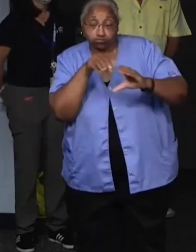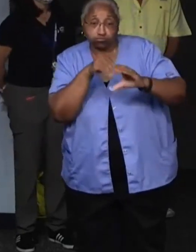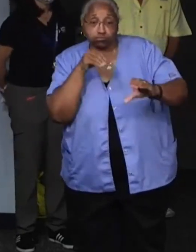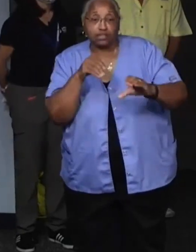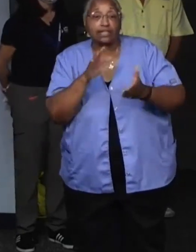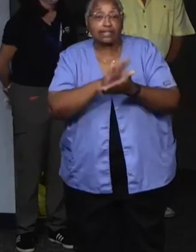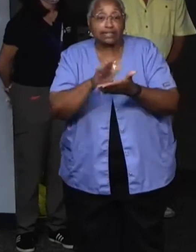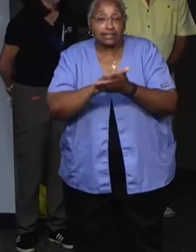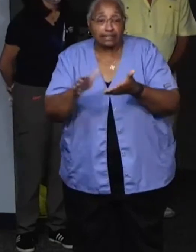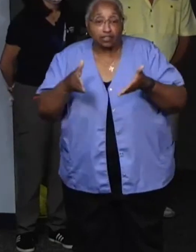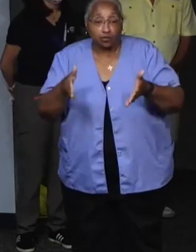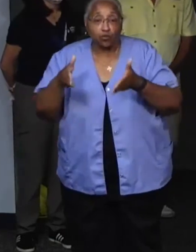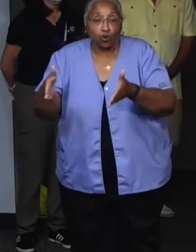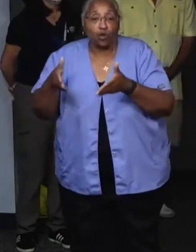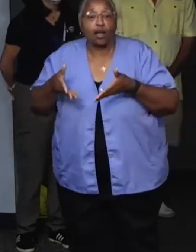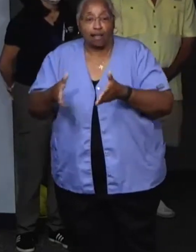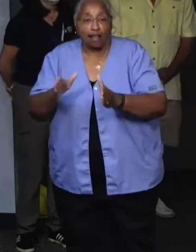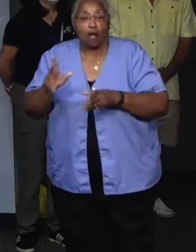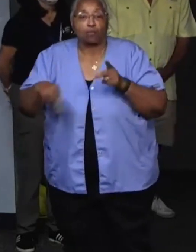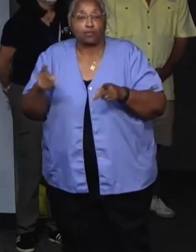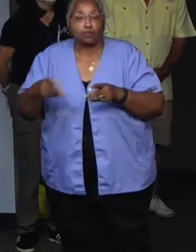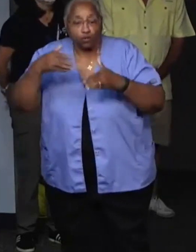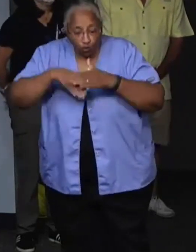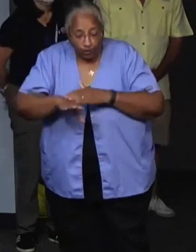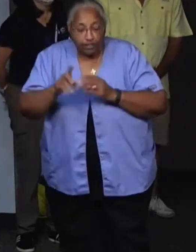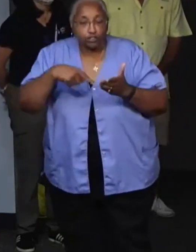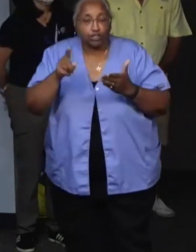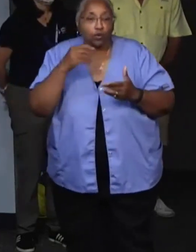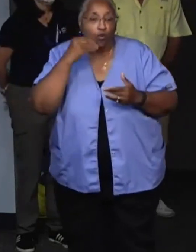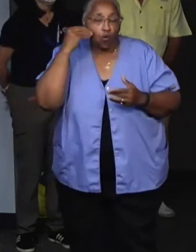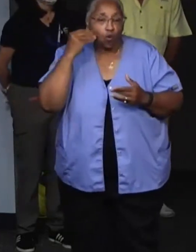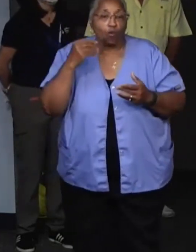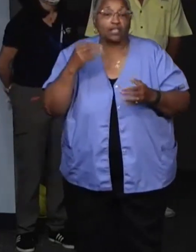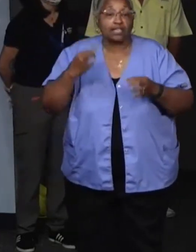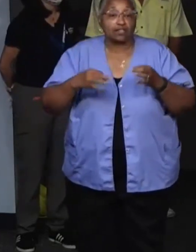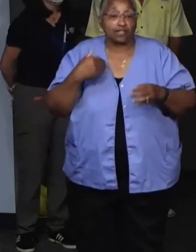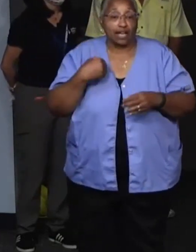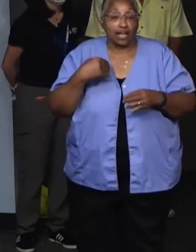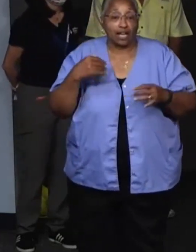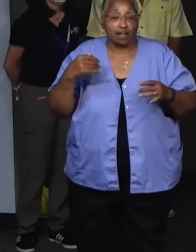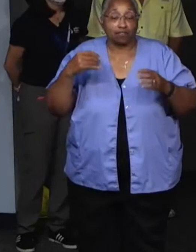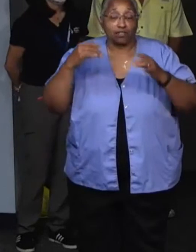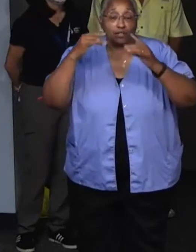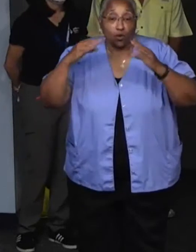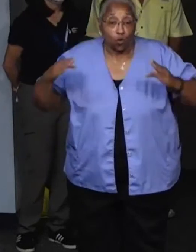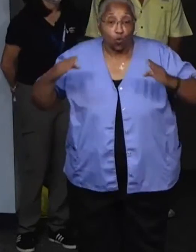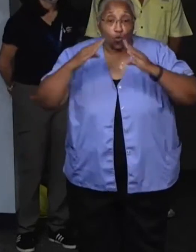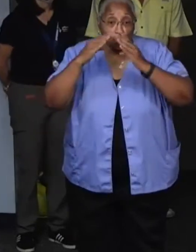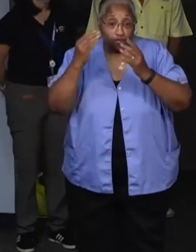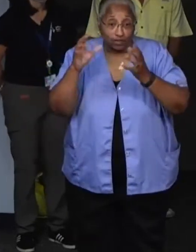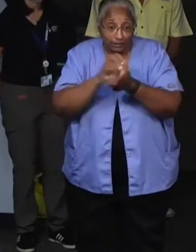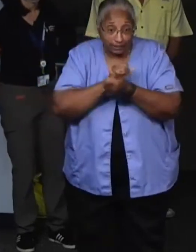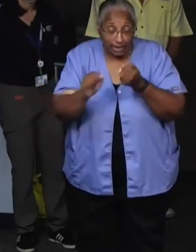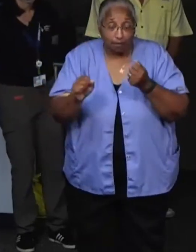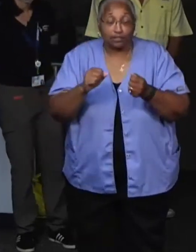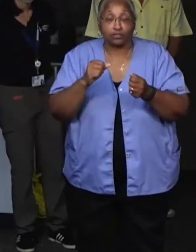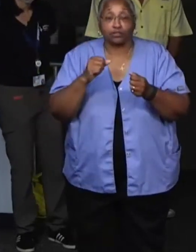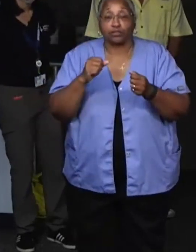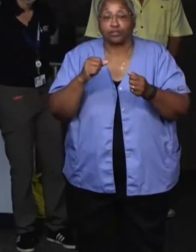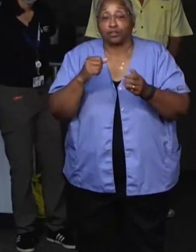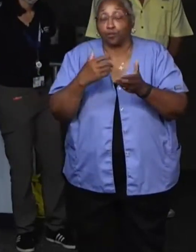come in and check their homes and salvage if they did have roof damage, if they did have water damage, salvage what they had left.